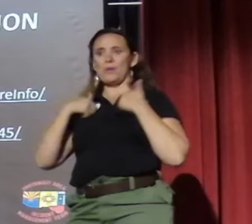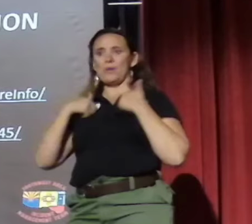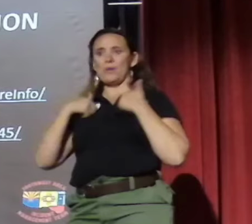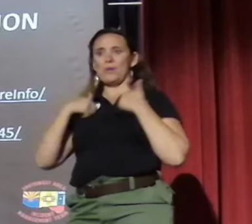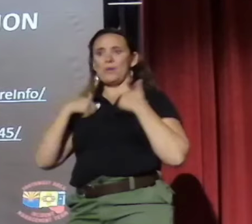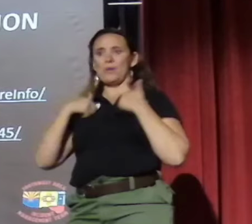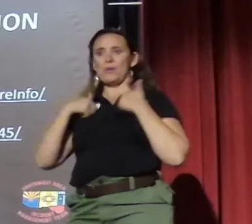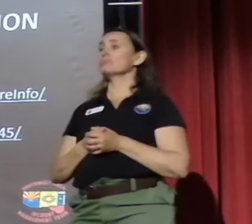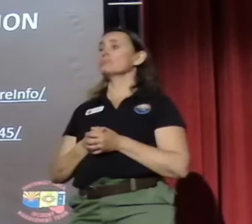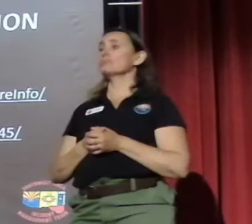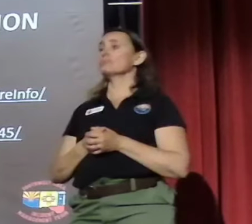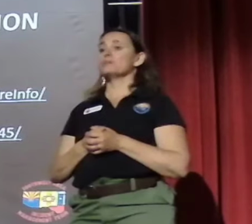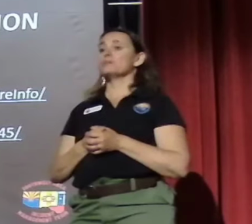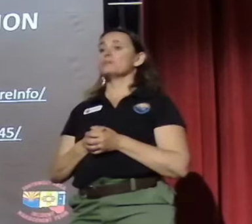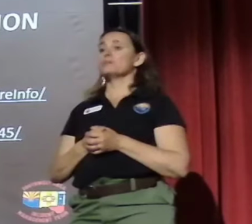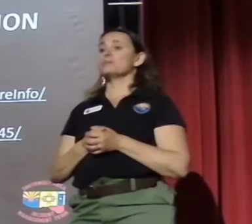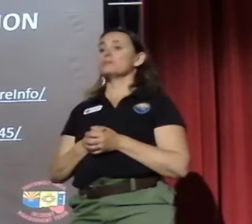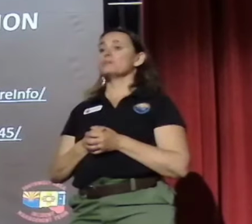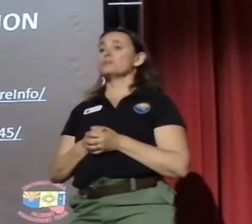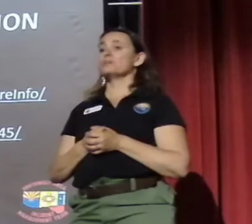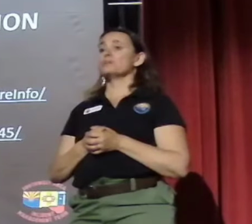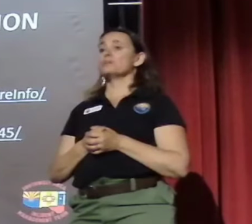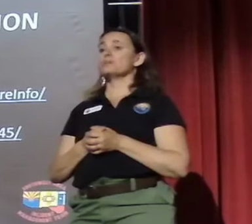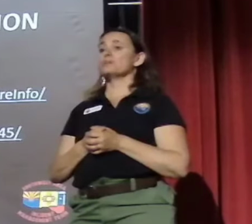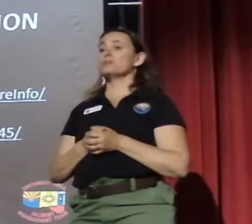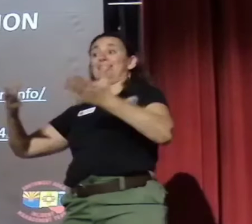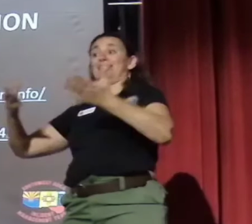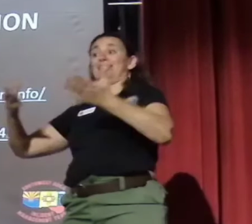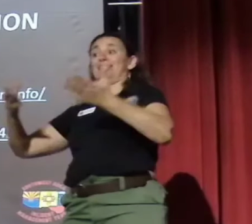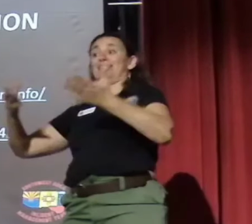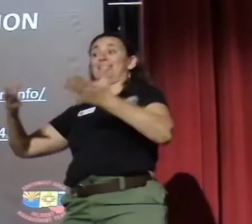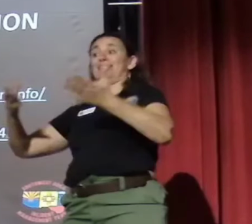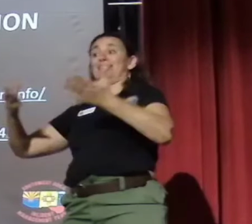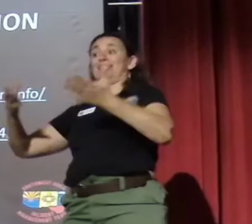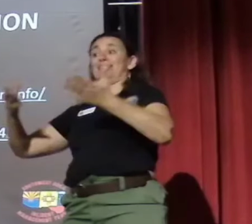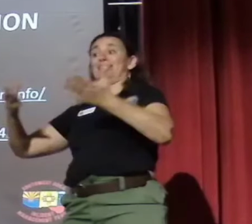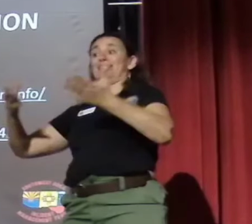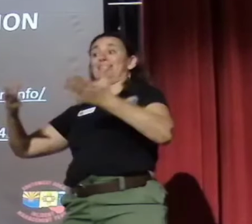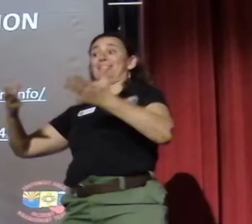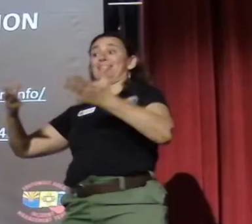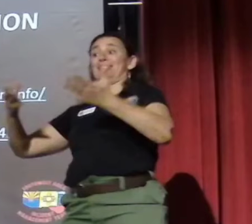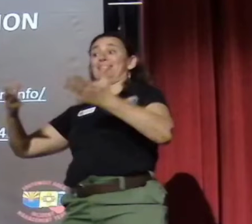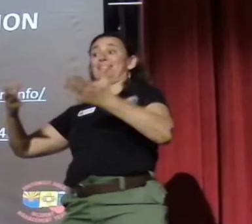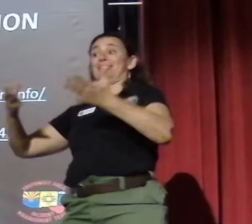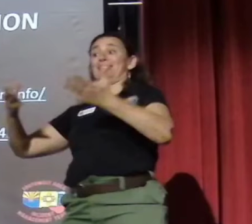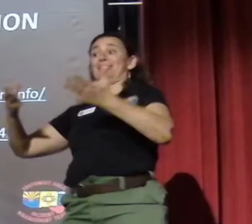pick up their mail starting tomorrow at the Payson Post Office.